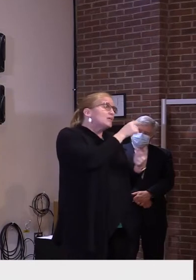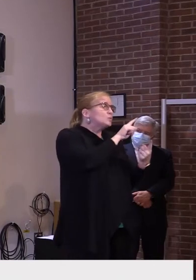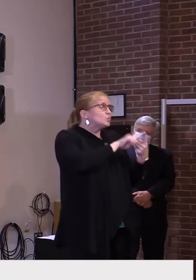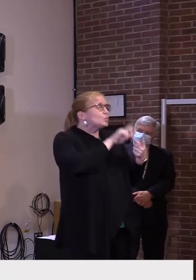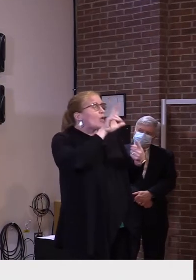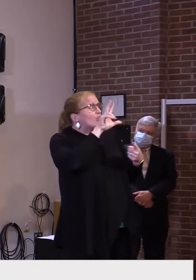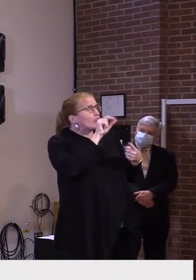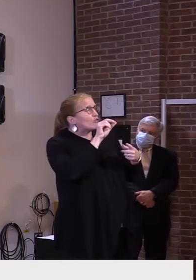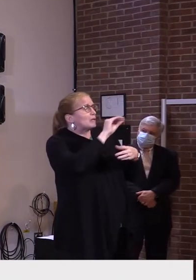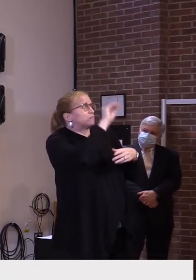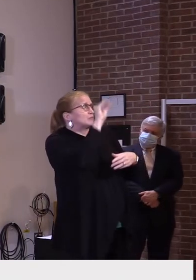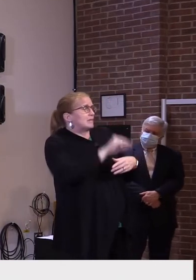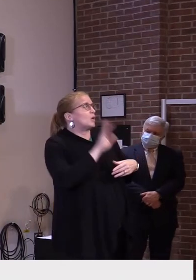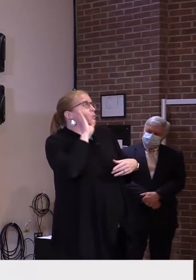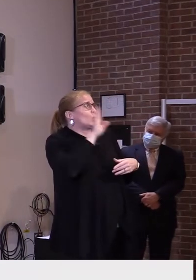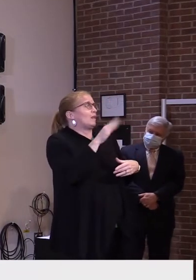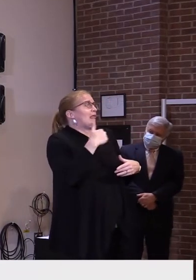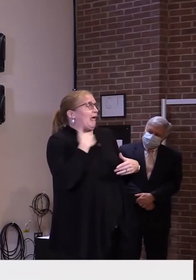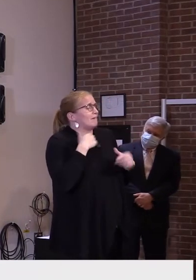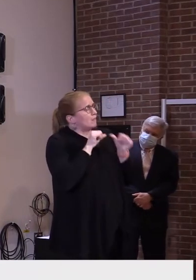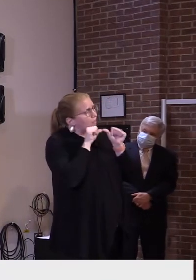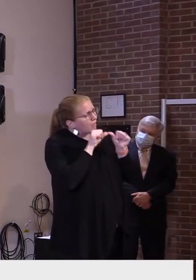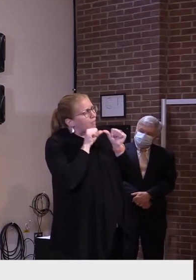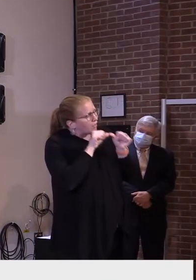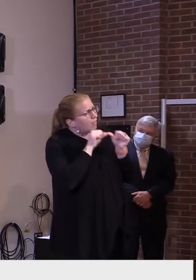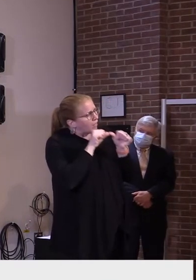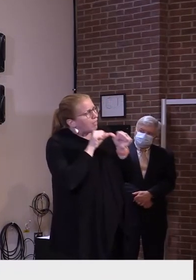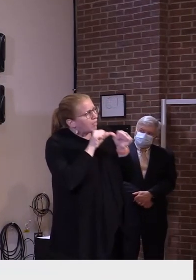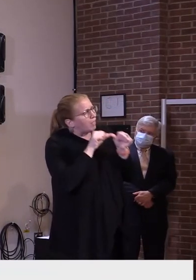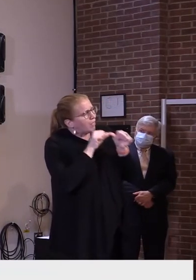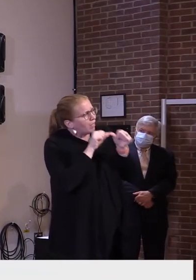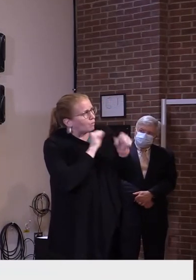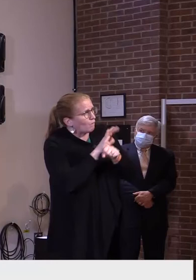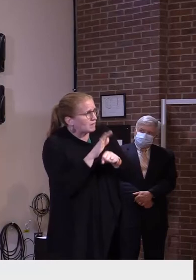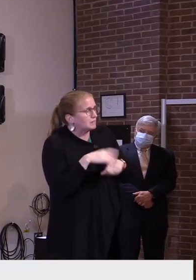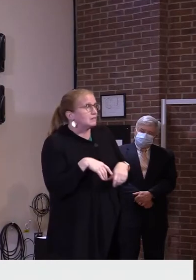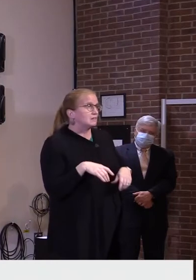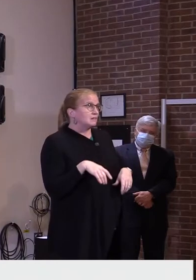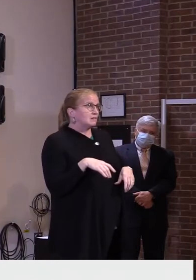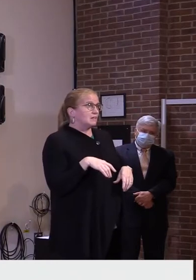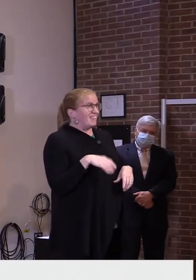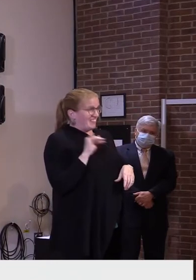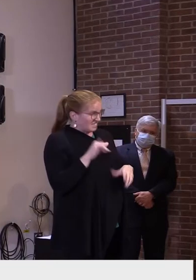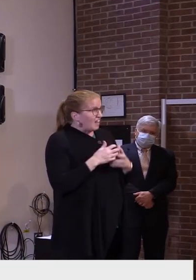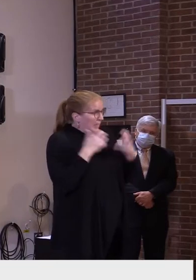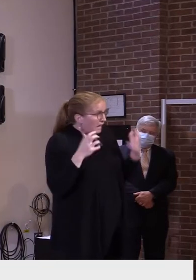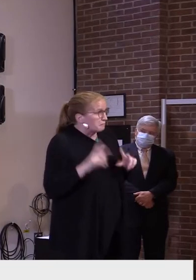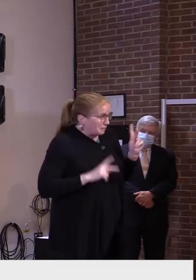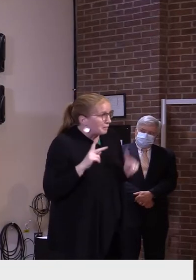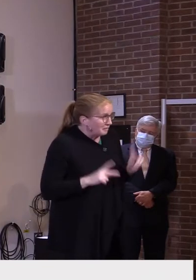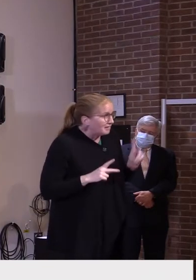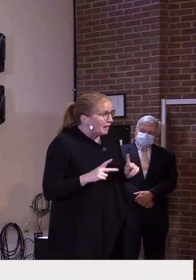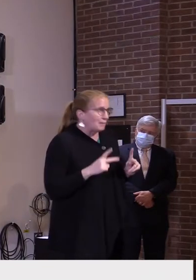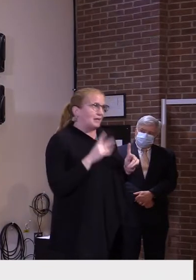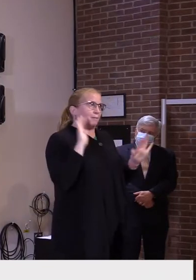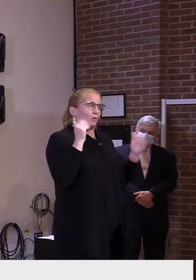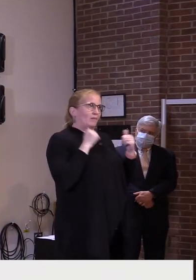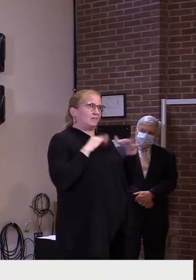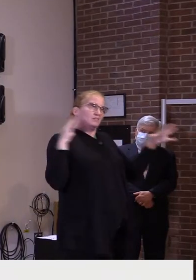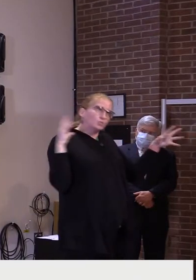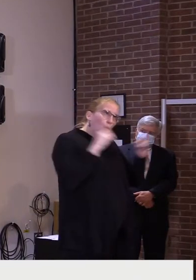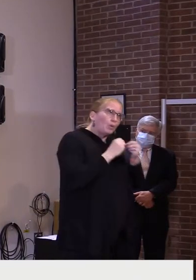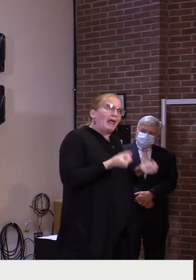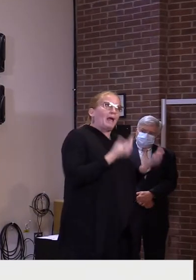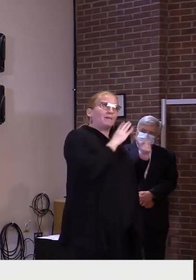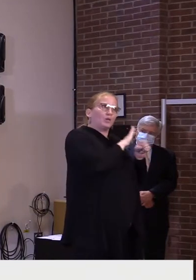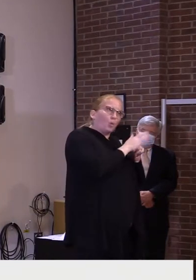of cases of COVID in the world and in the United States, that's a tremendous number of people. And I often look at that and talk about the